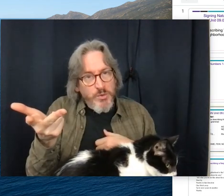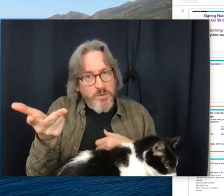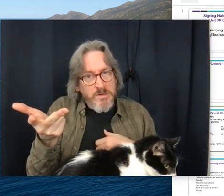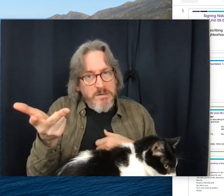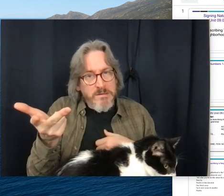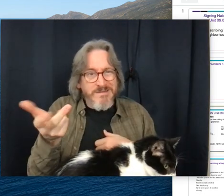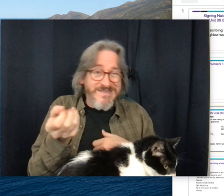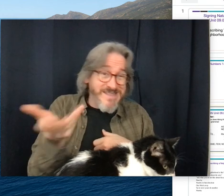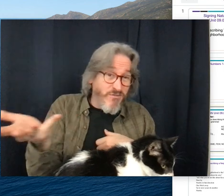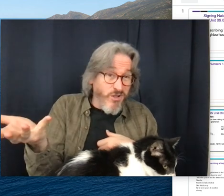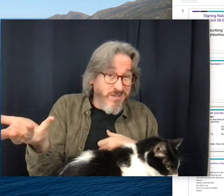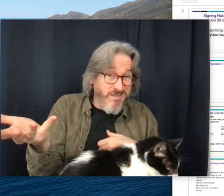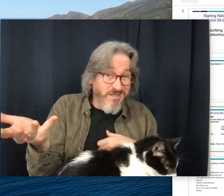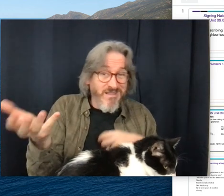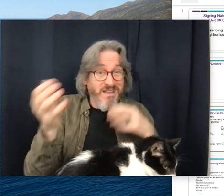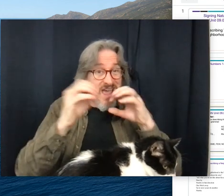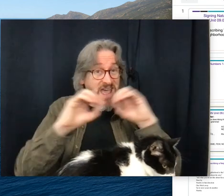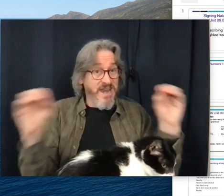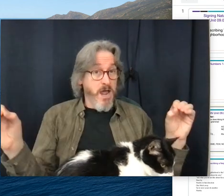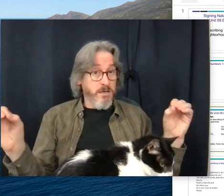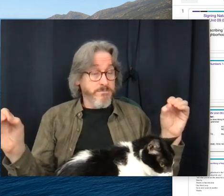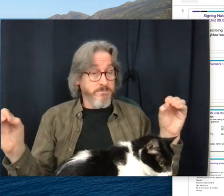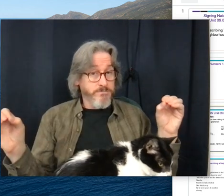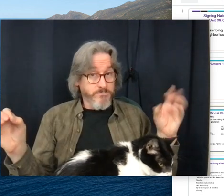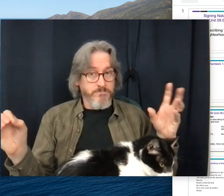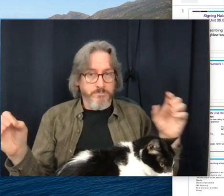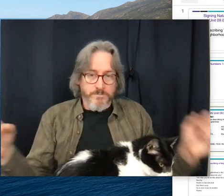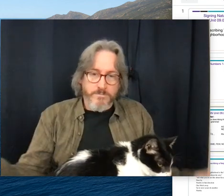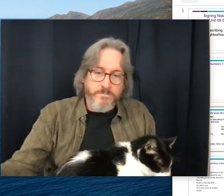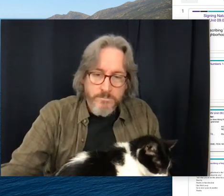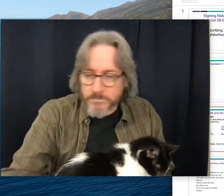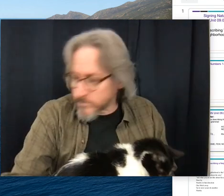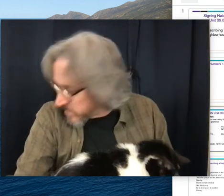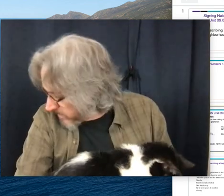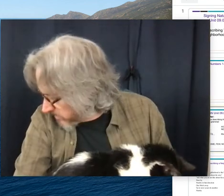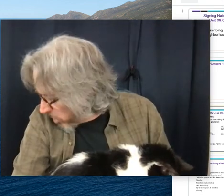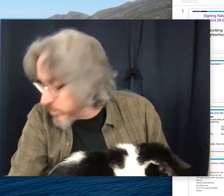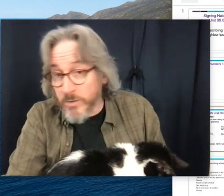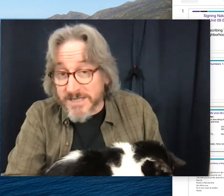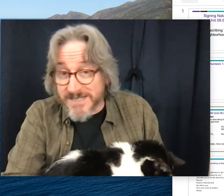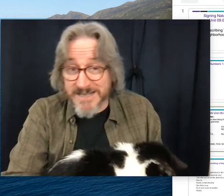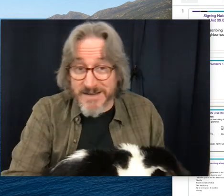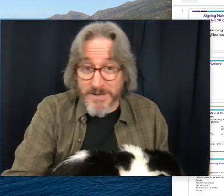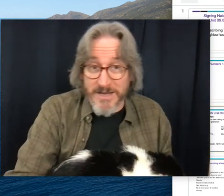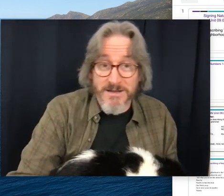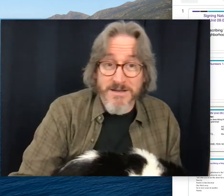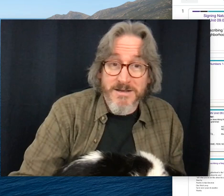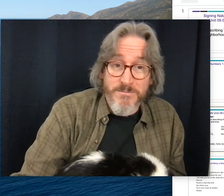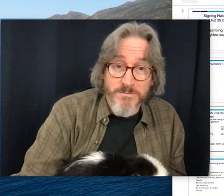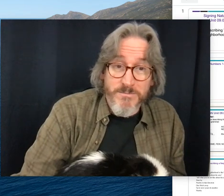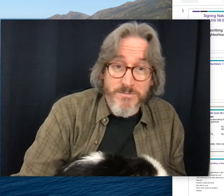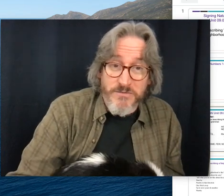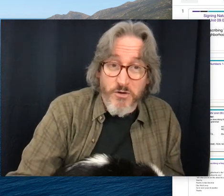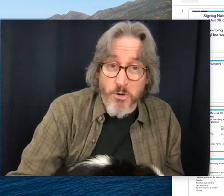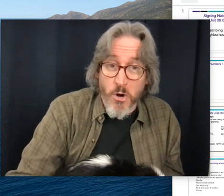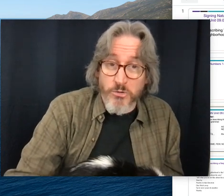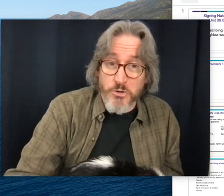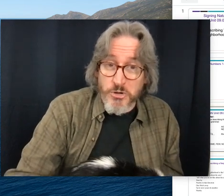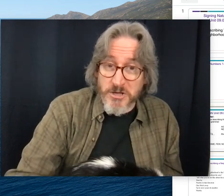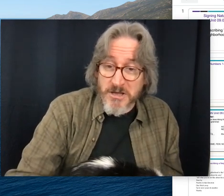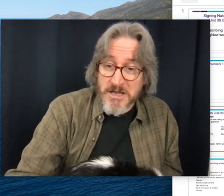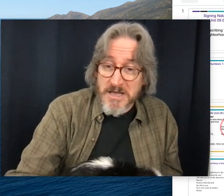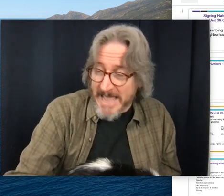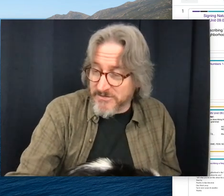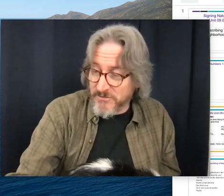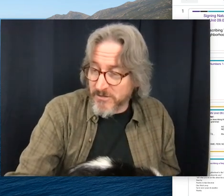few, several, and none. Okay. Oh, you can sneeze at me. Doing it for your own